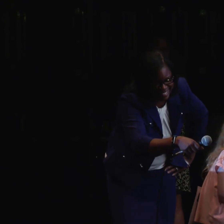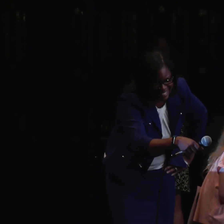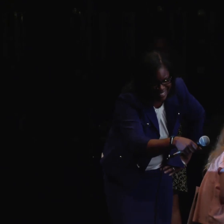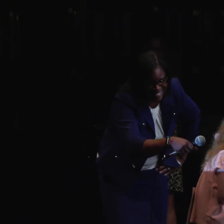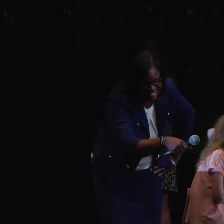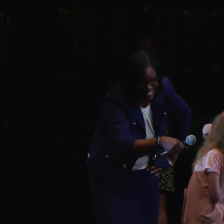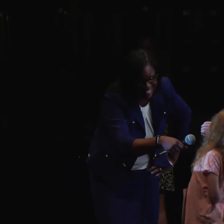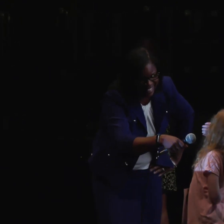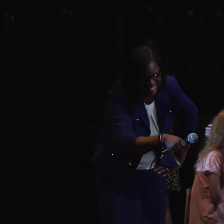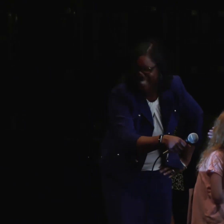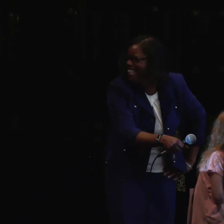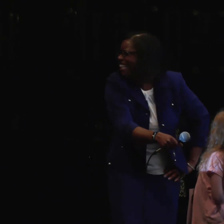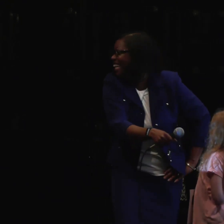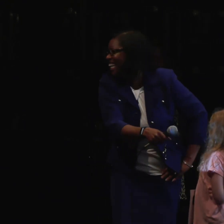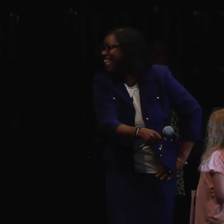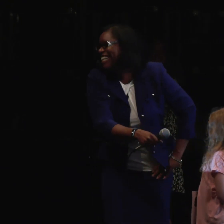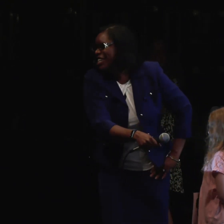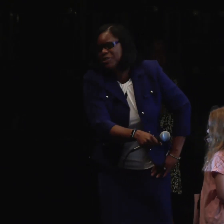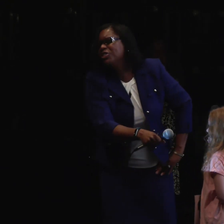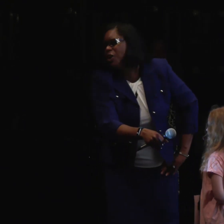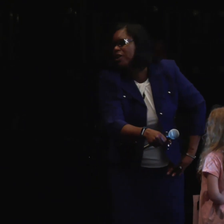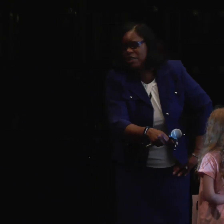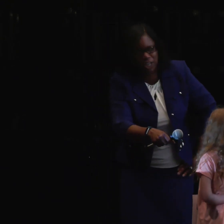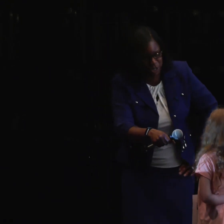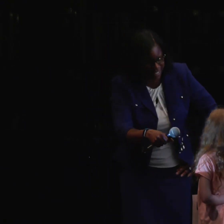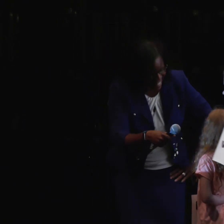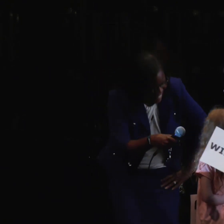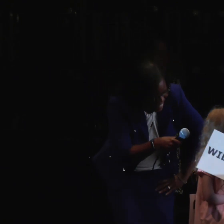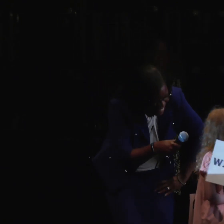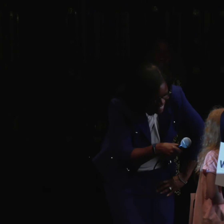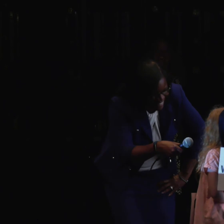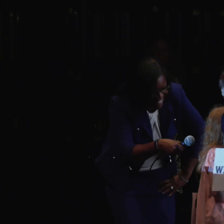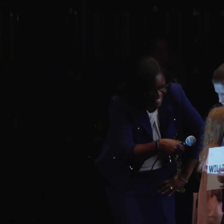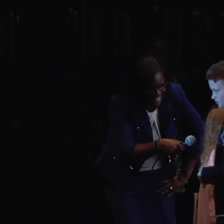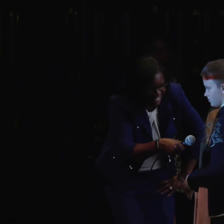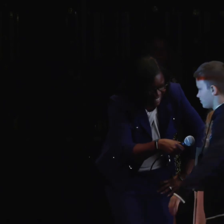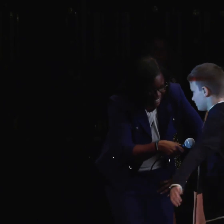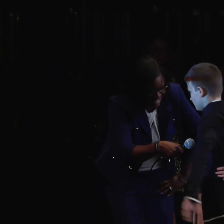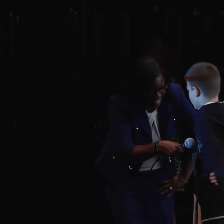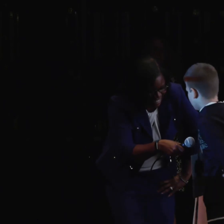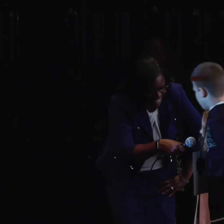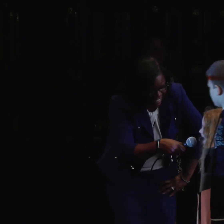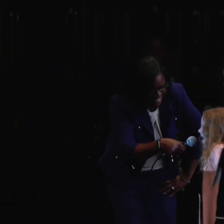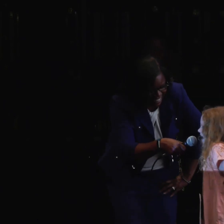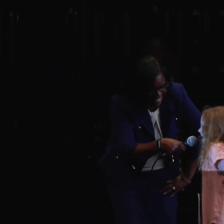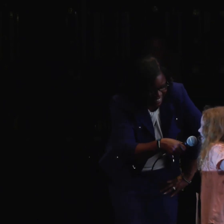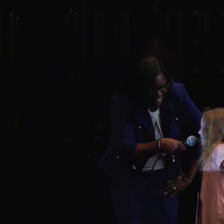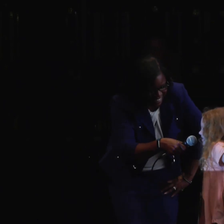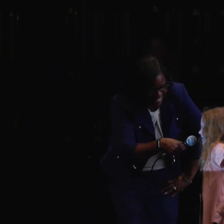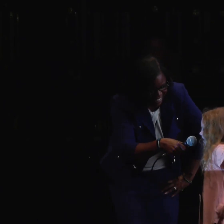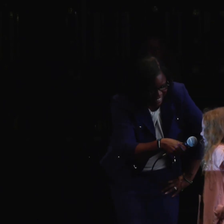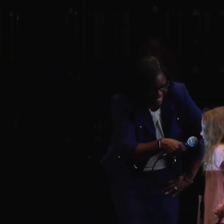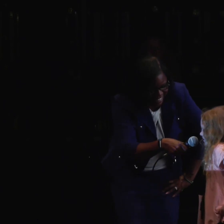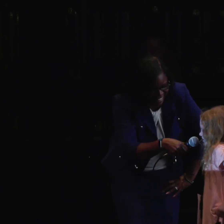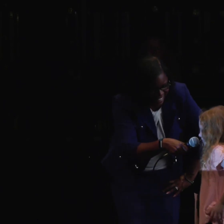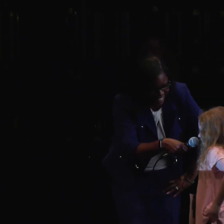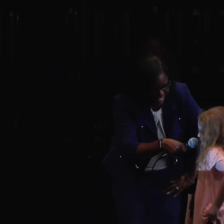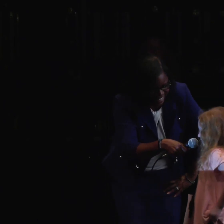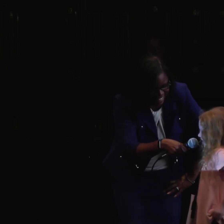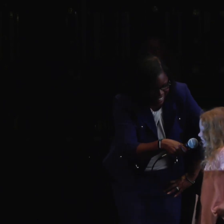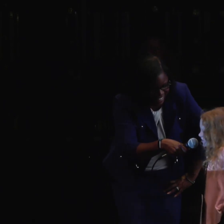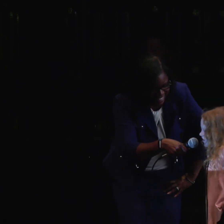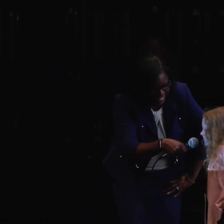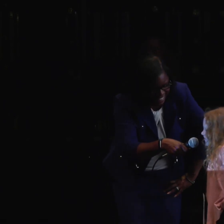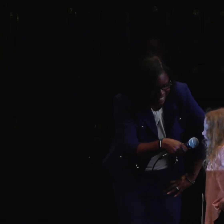Totally rehearsed. She lets us do